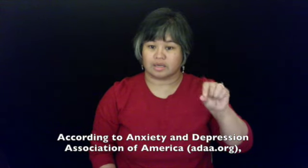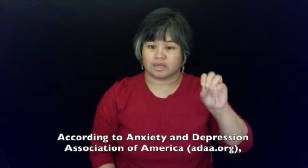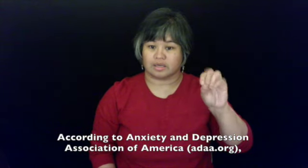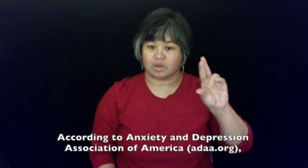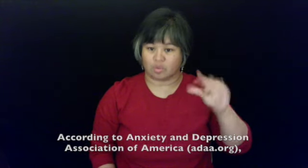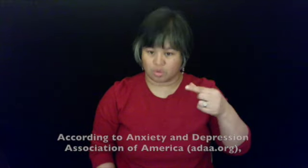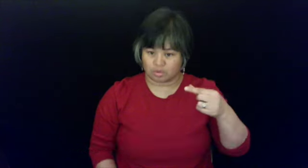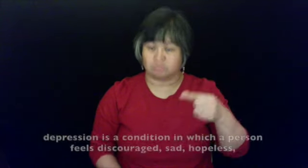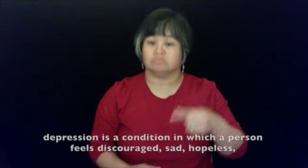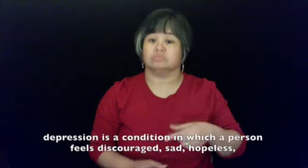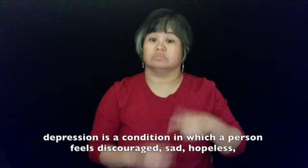ADAA.org,